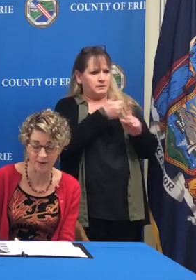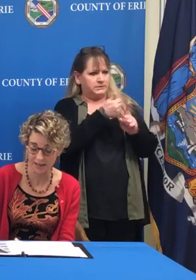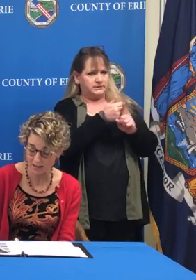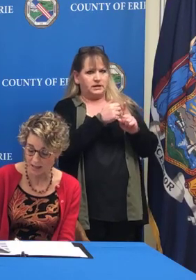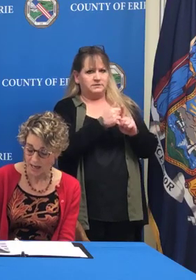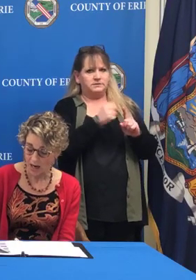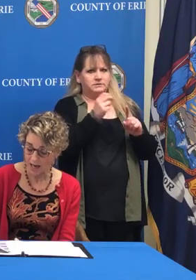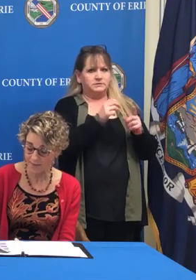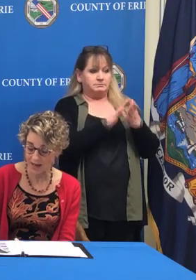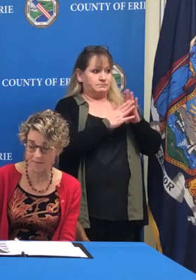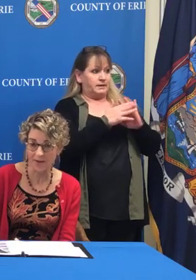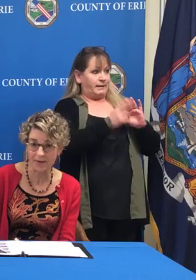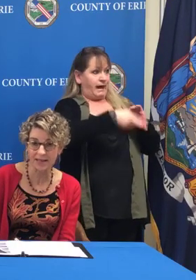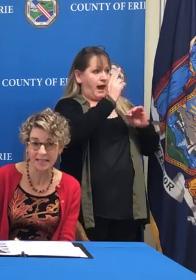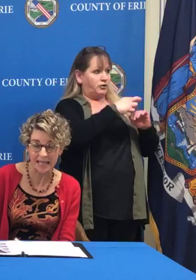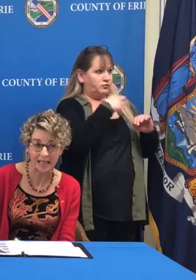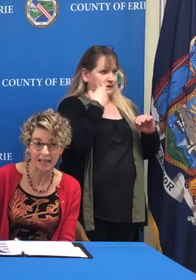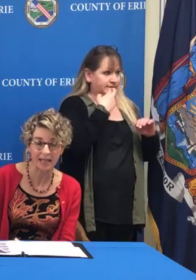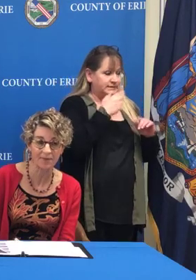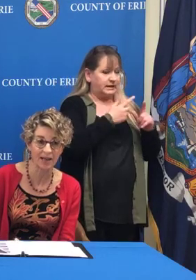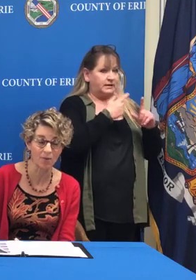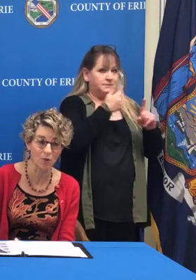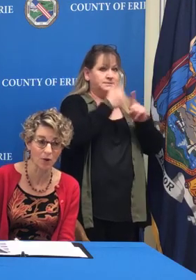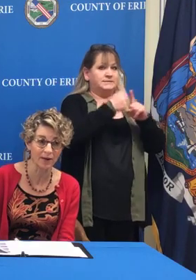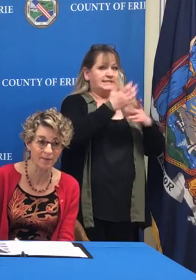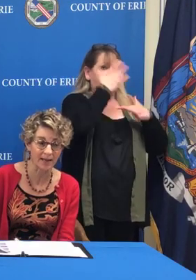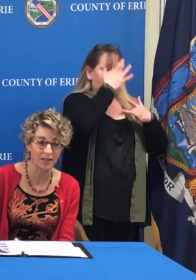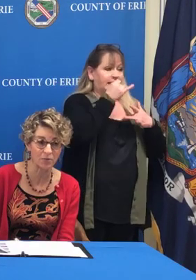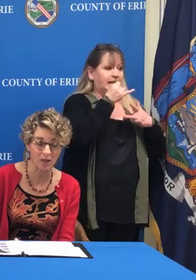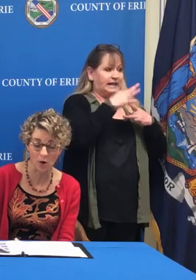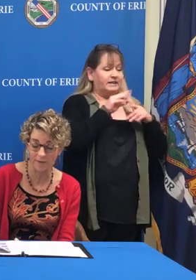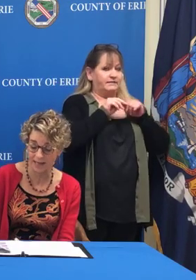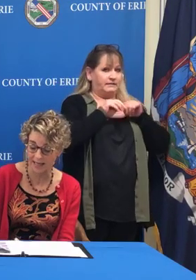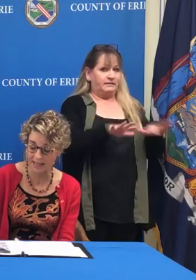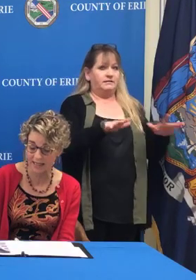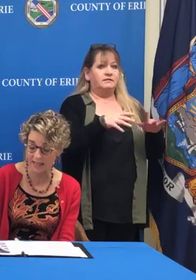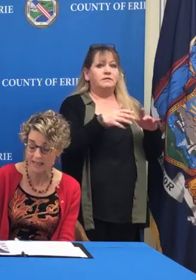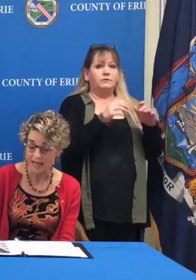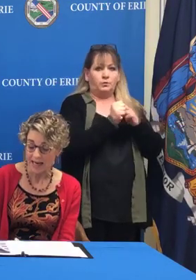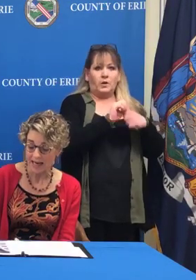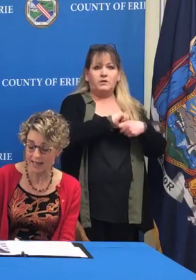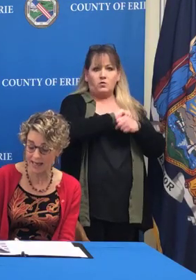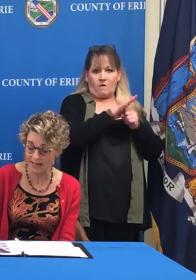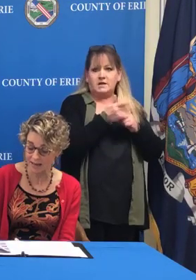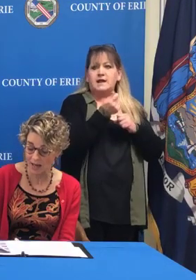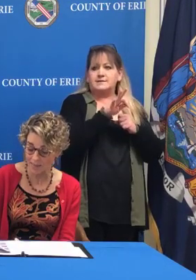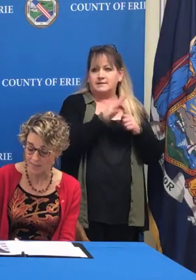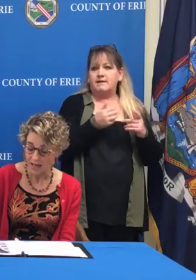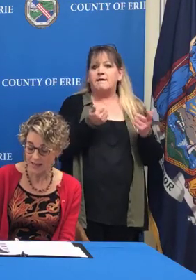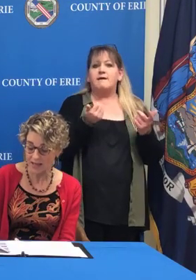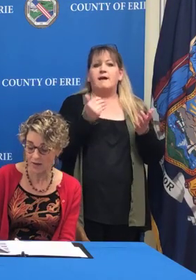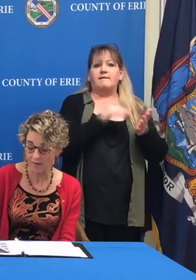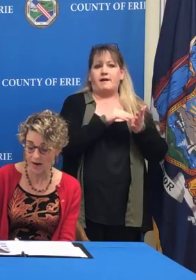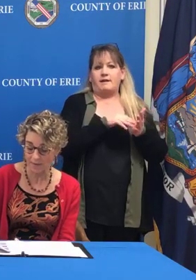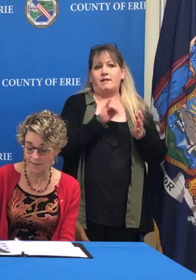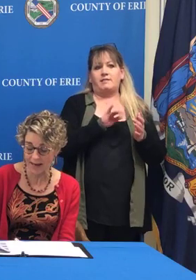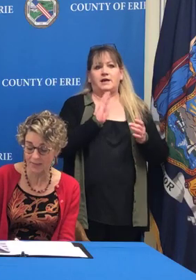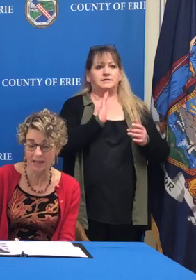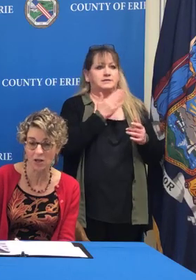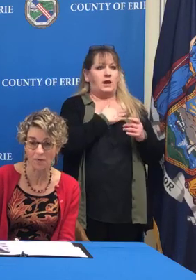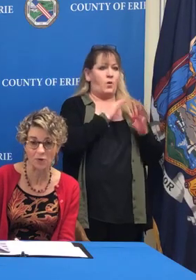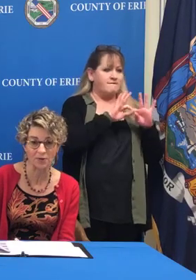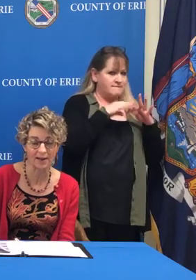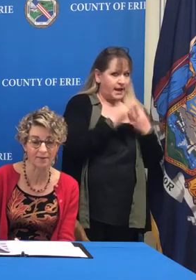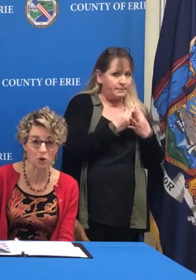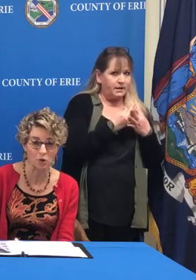high risk, if then very sick if they were infected with COVID-19. And again, that's our